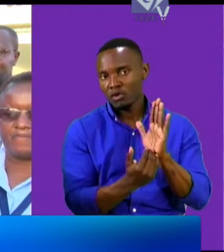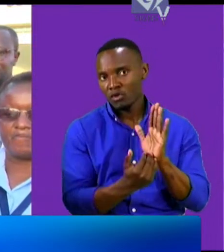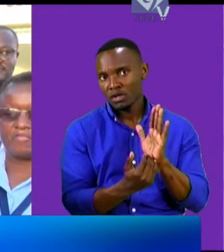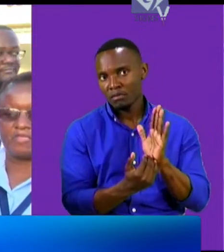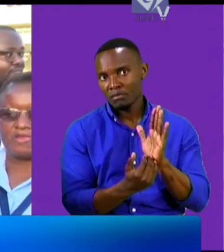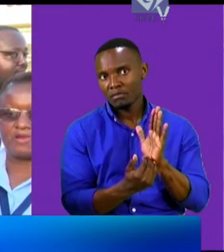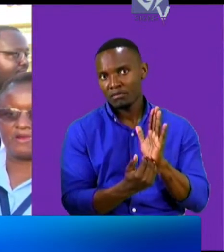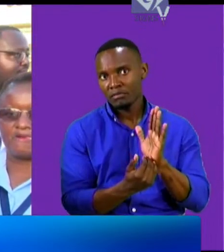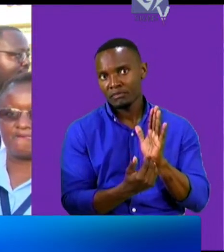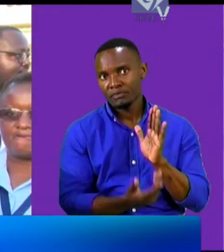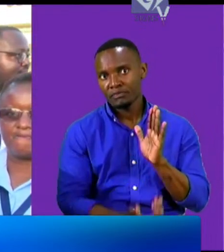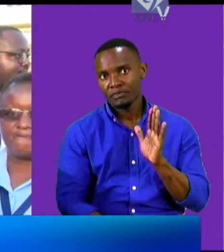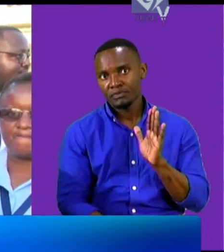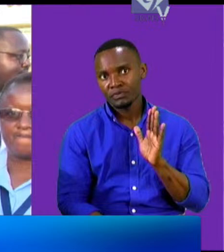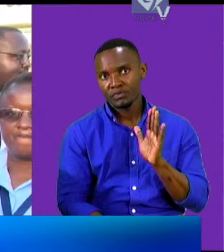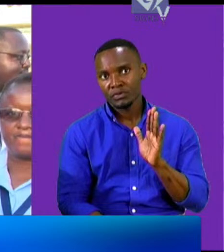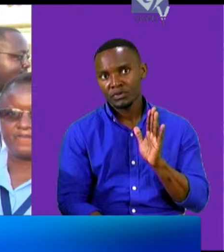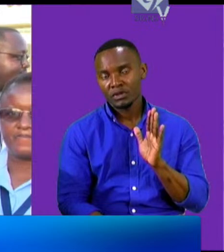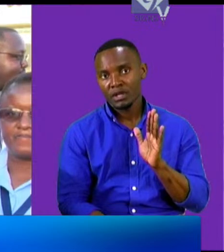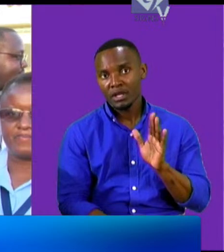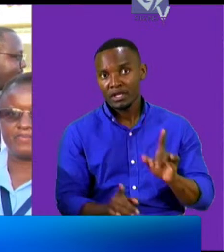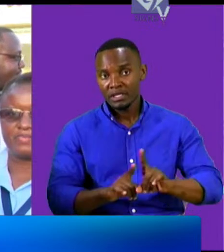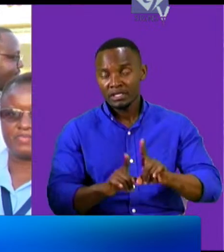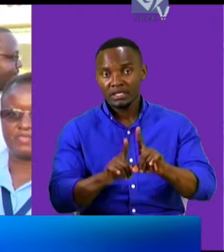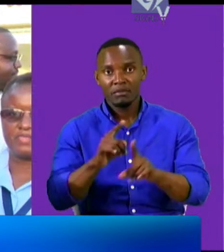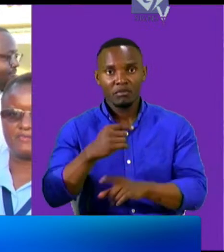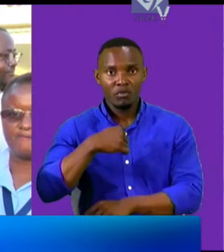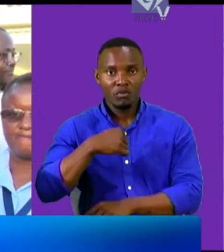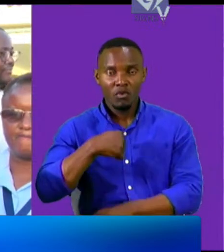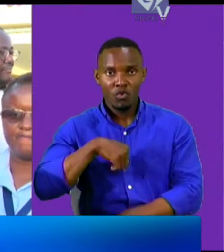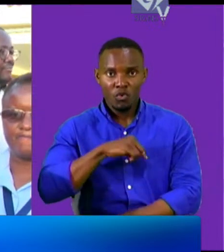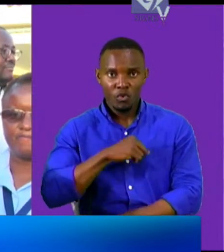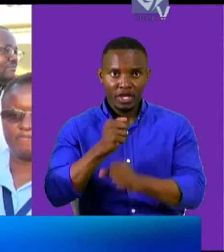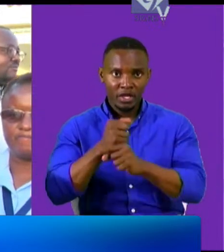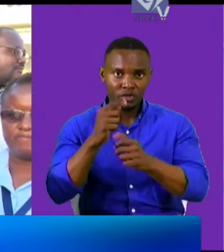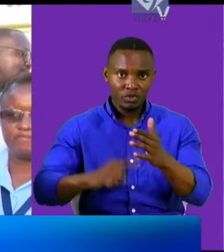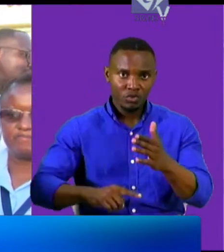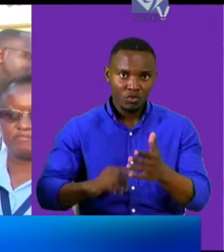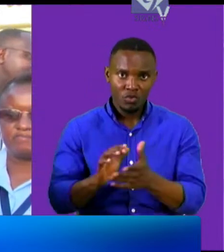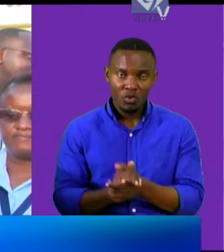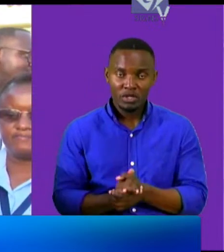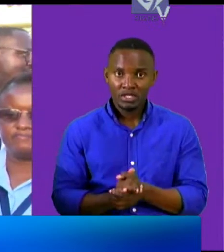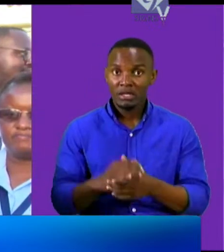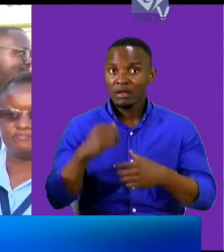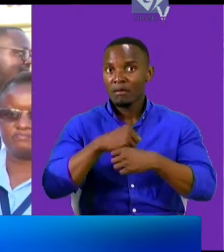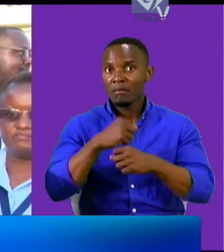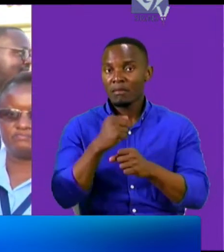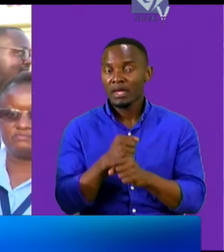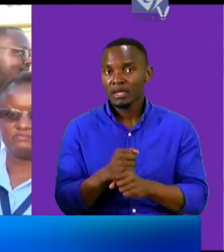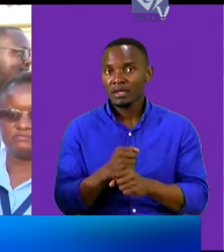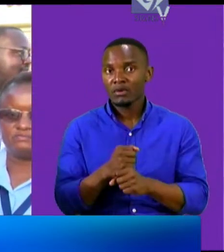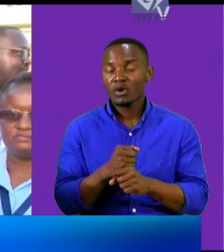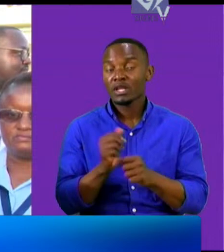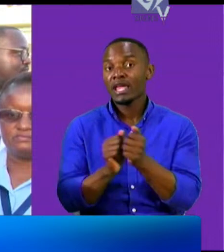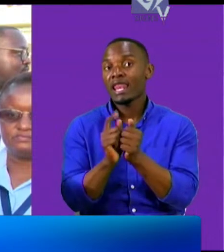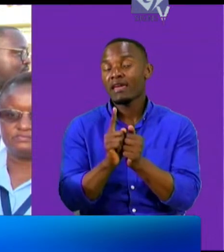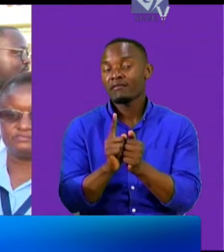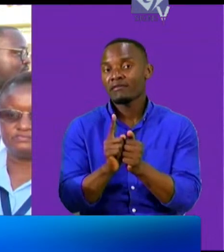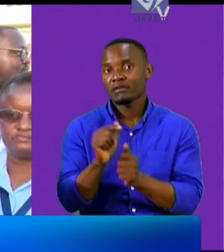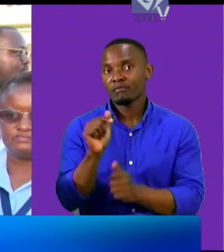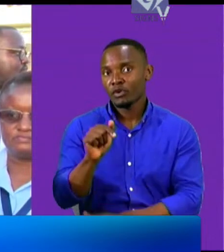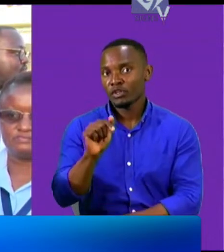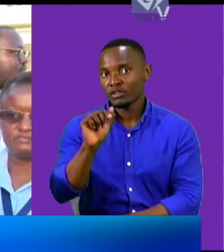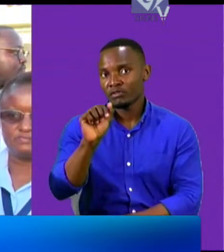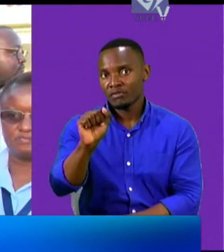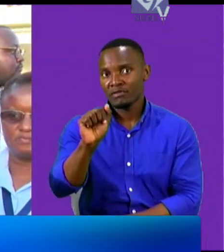out the tarmacking of 11.5 kilometer that is starting at